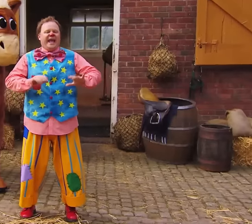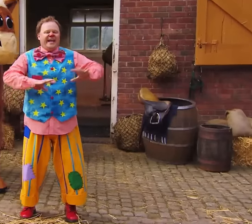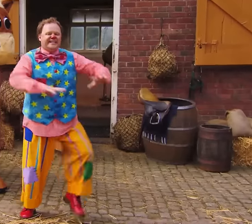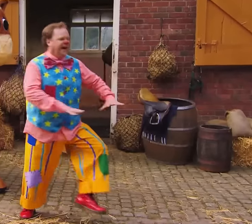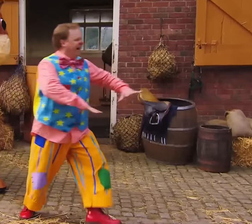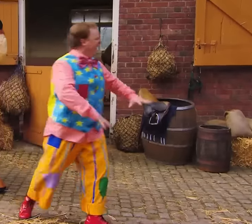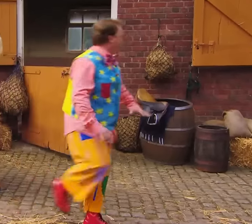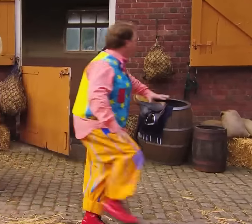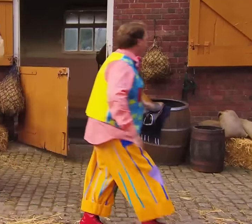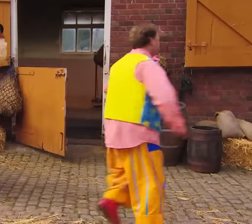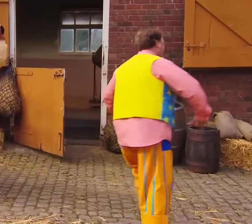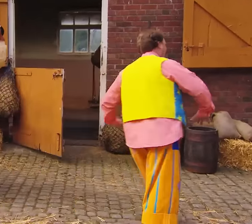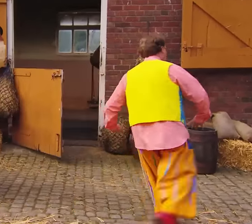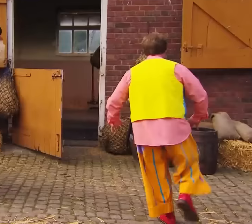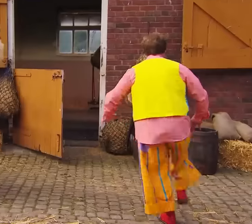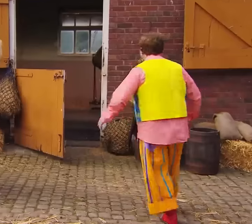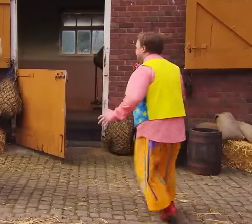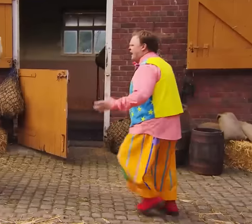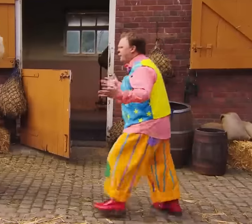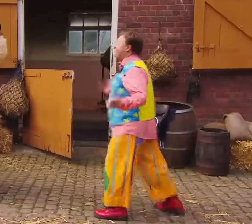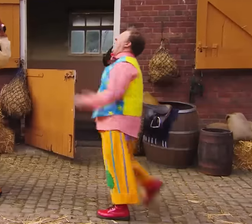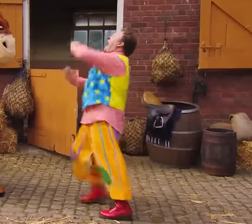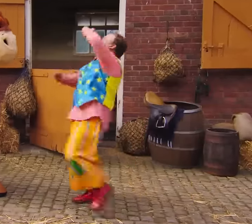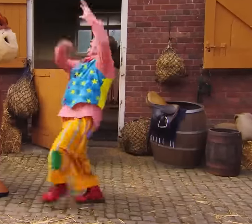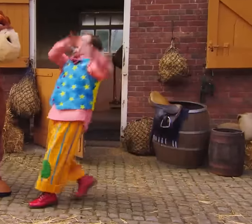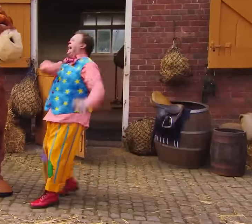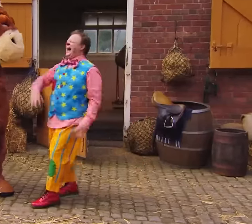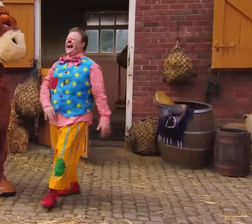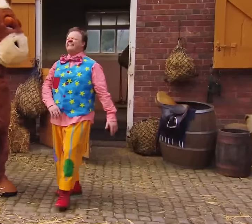Wait. There's no...